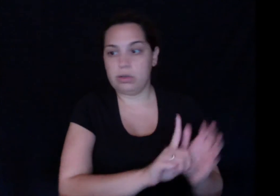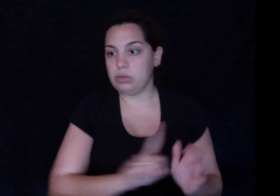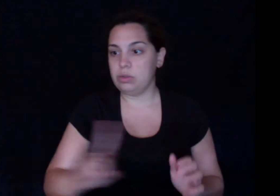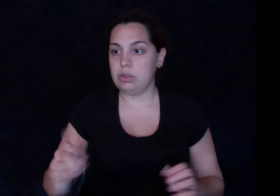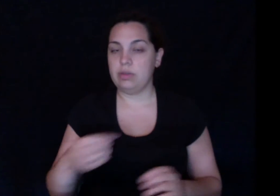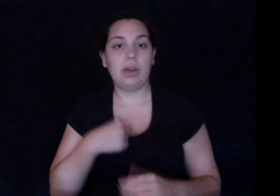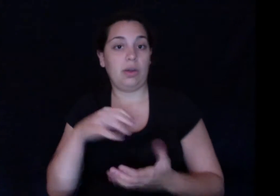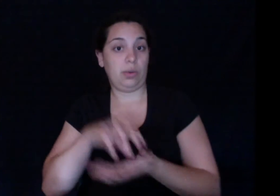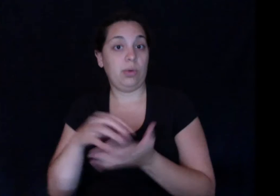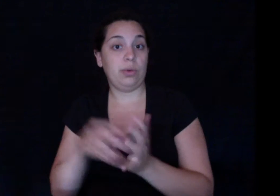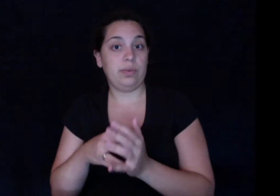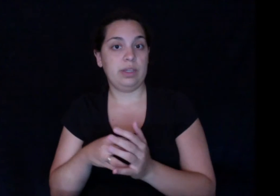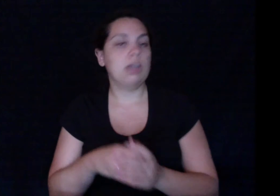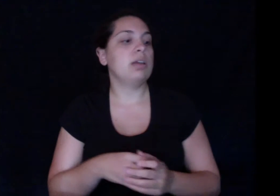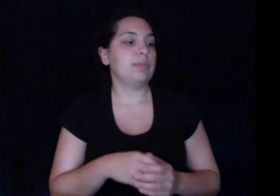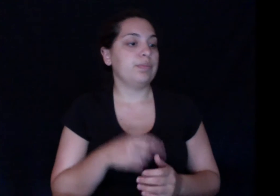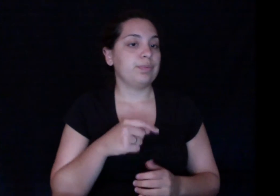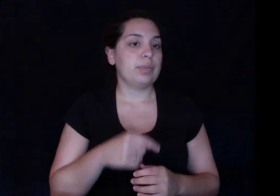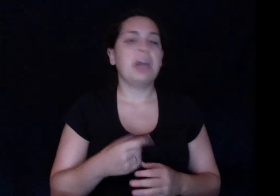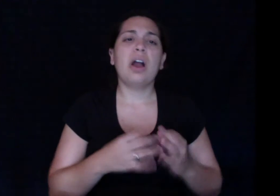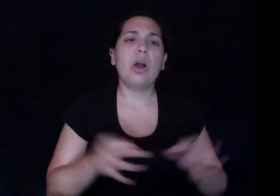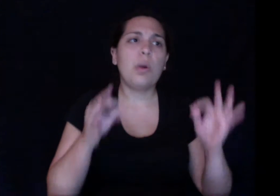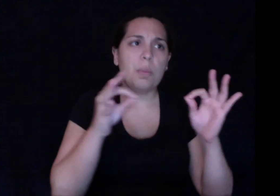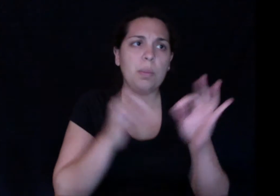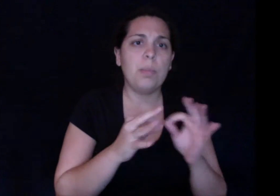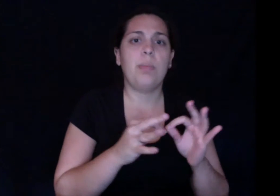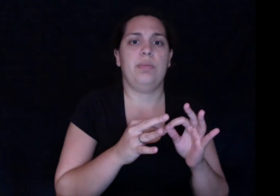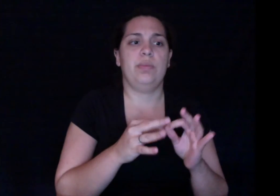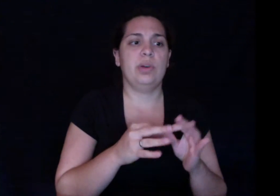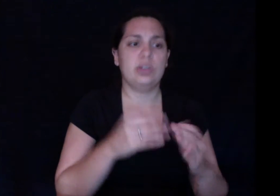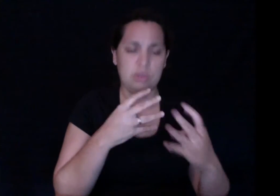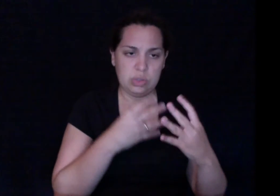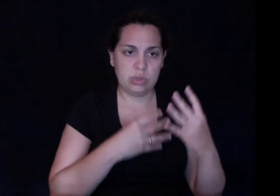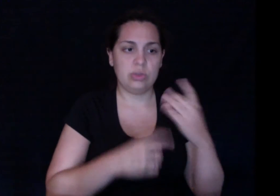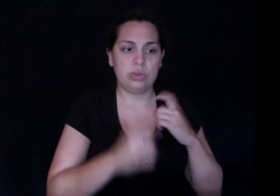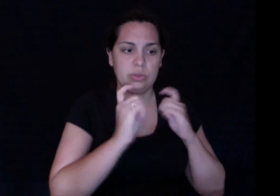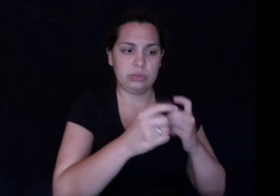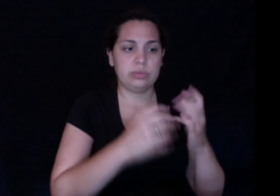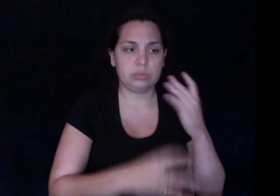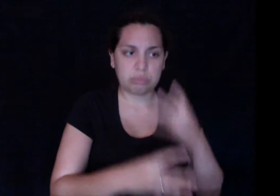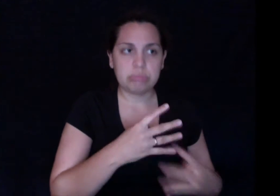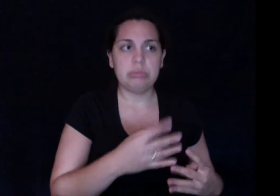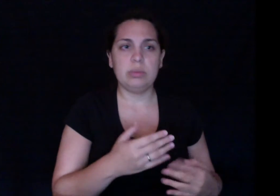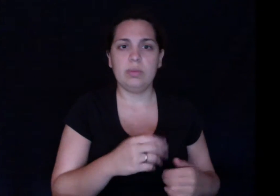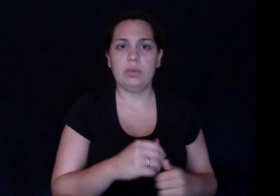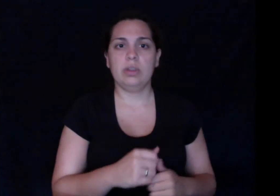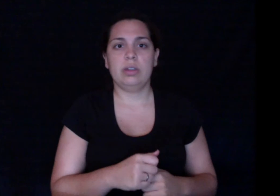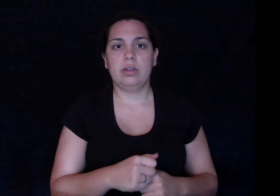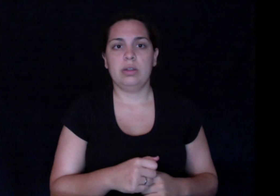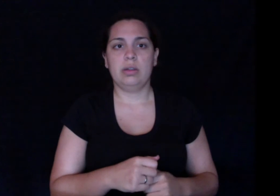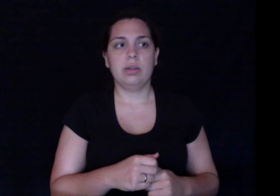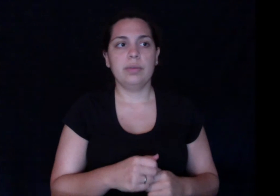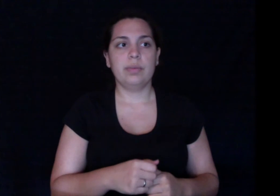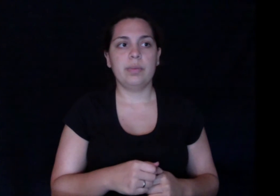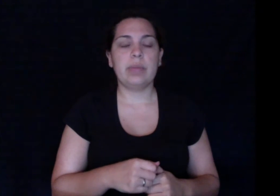who was going to give blood, and I wanted to impress her and be like, yeah, I'm going to give blood too. Awesome. Sure, I got